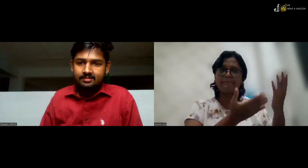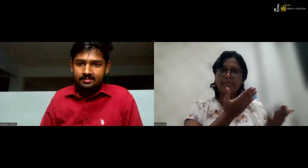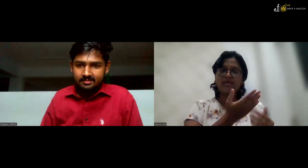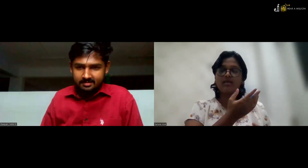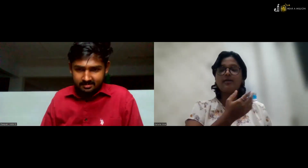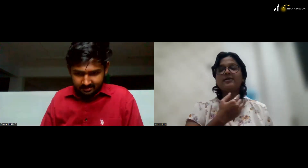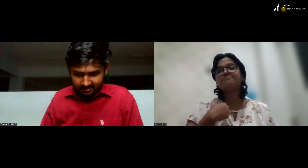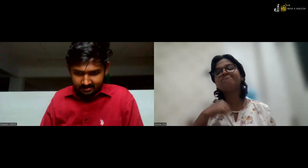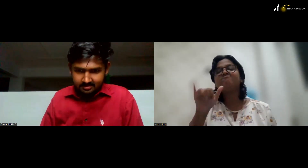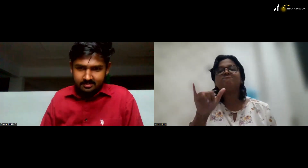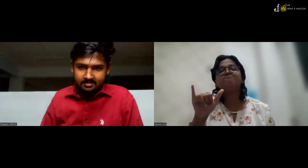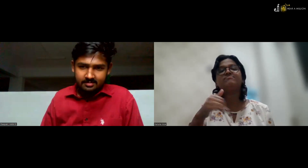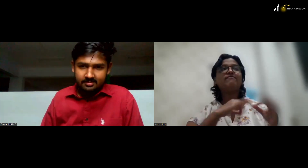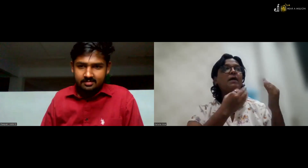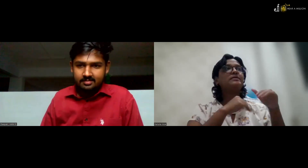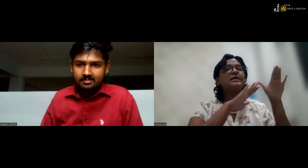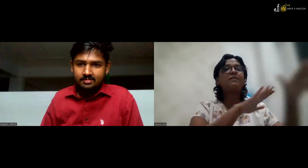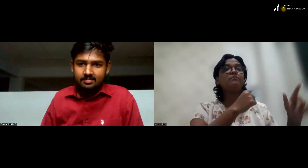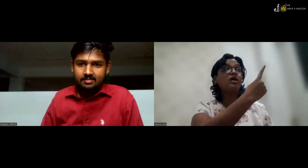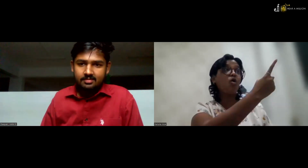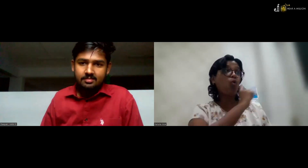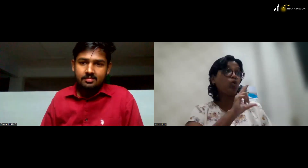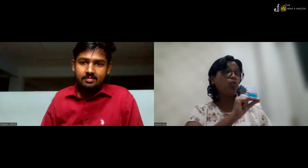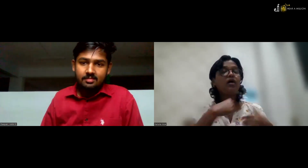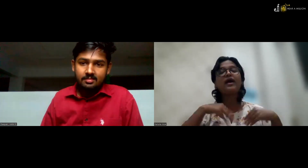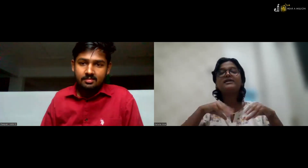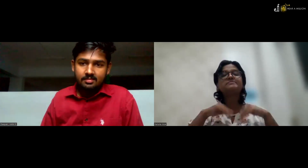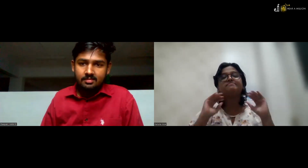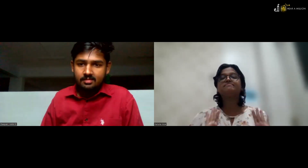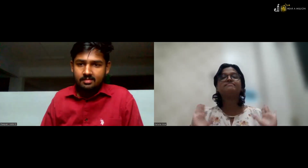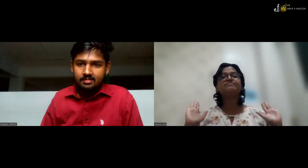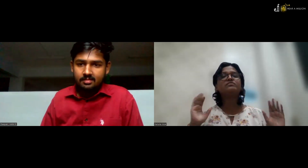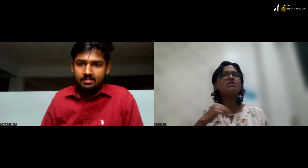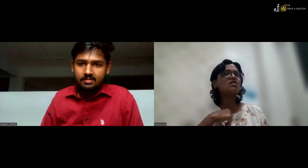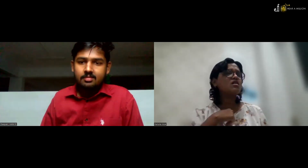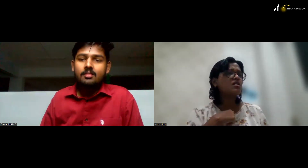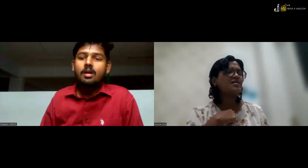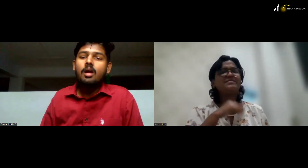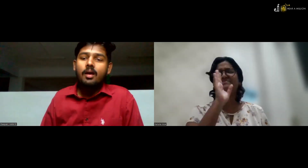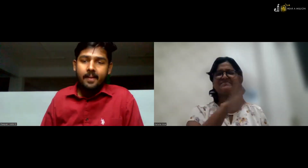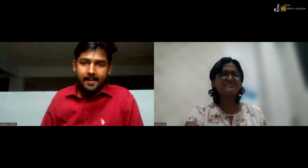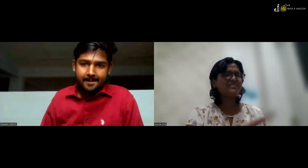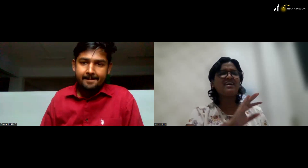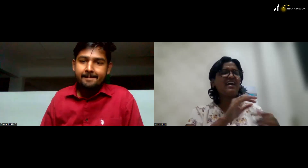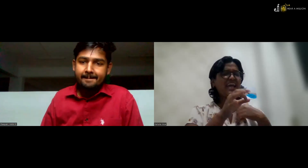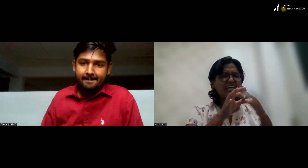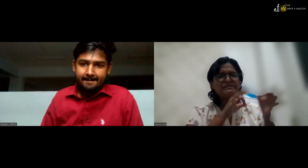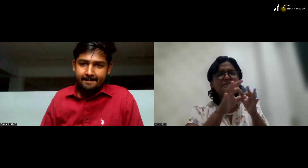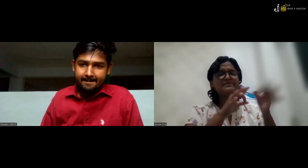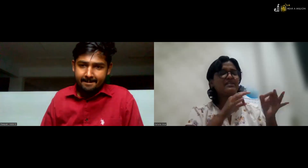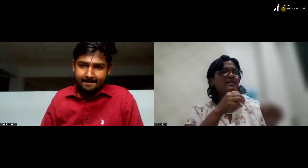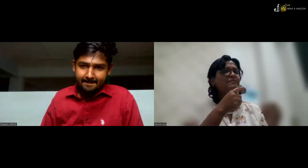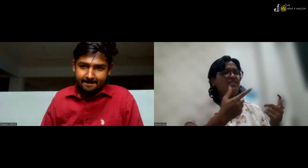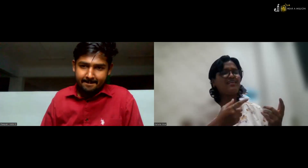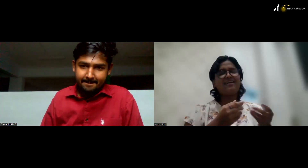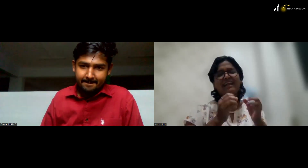maybe they are more dependent on their family. They said yes, we are dependent on the family. If the family were not accepted, we will